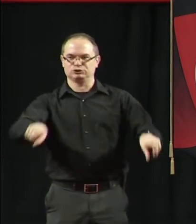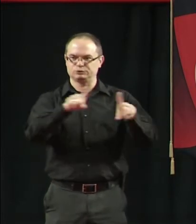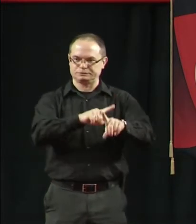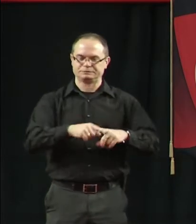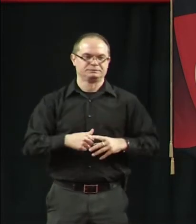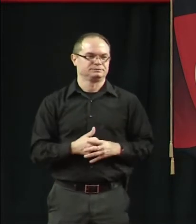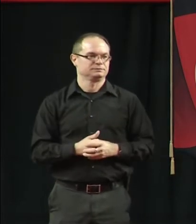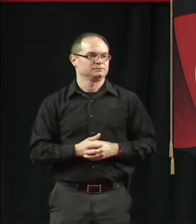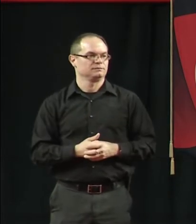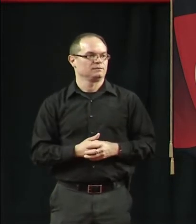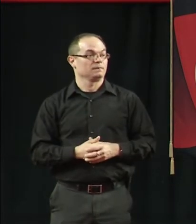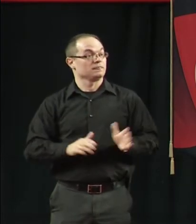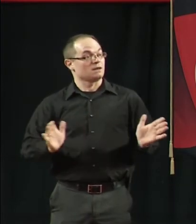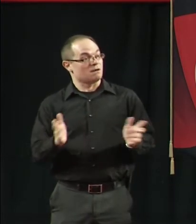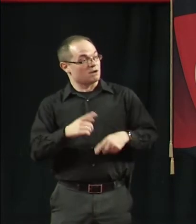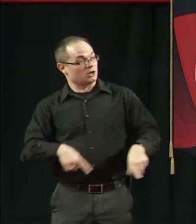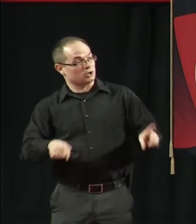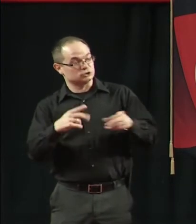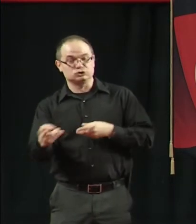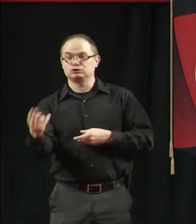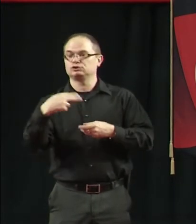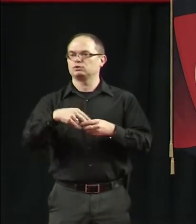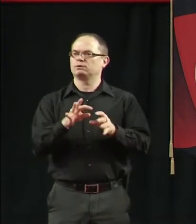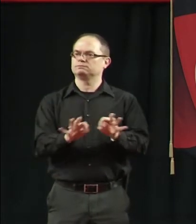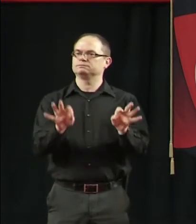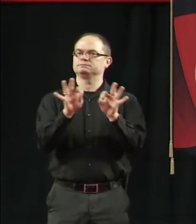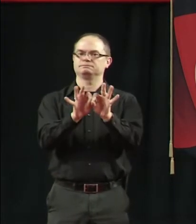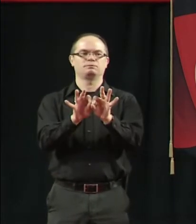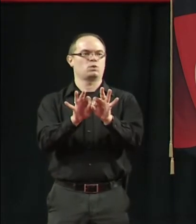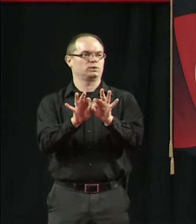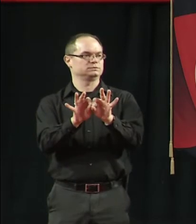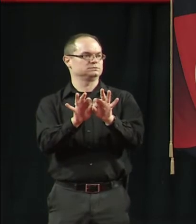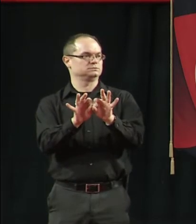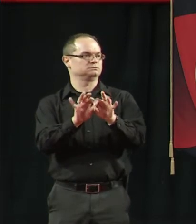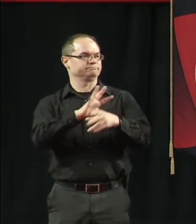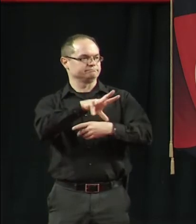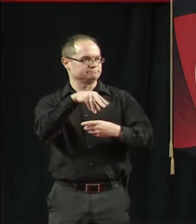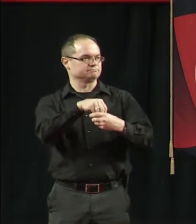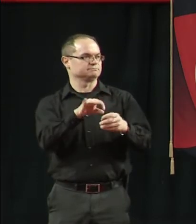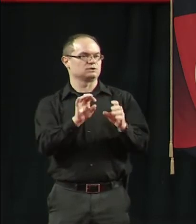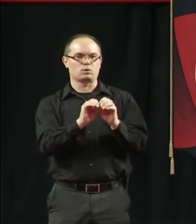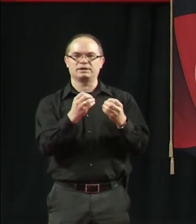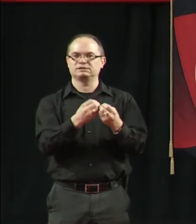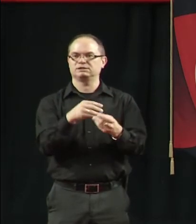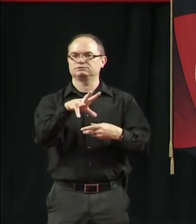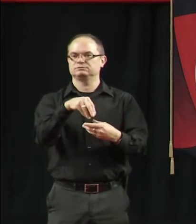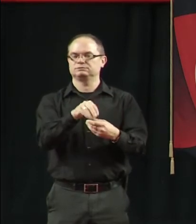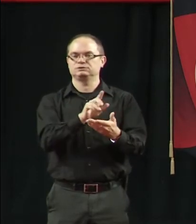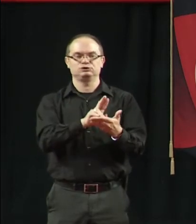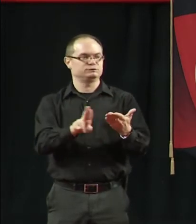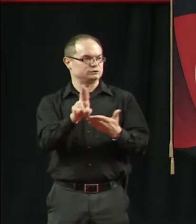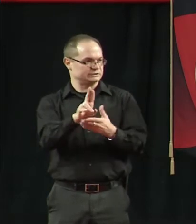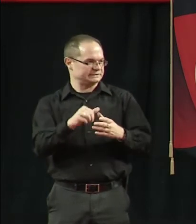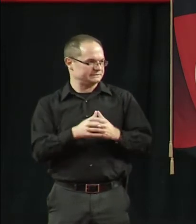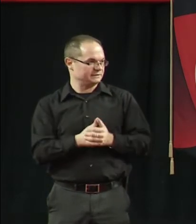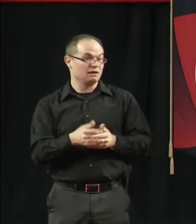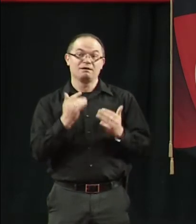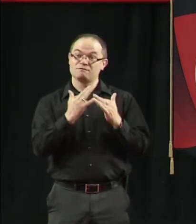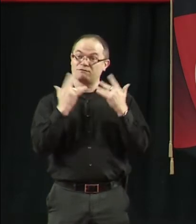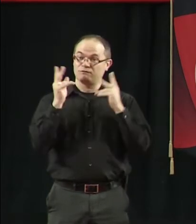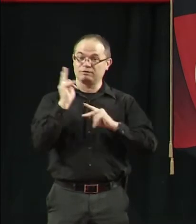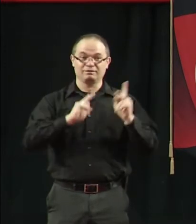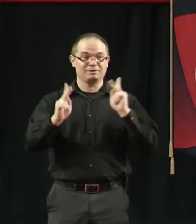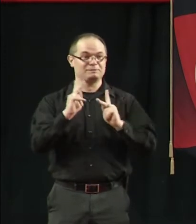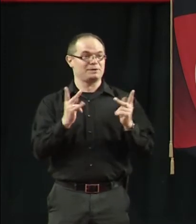achieved. I encourage you to join this important arm of the university. The Alumni Association has friendly